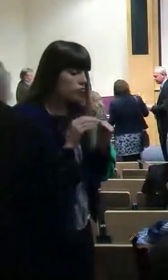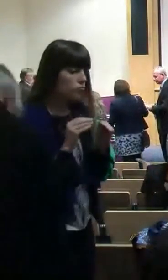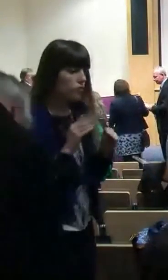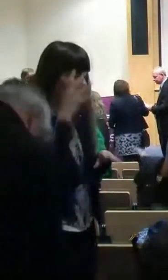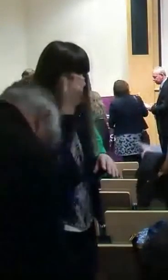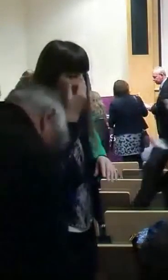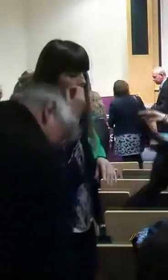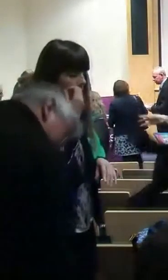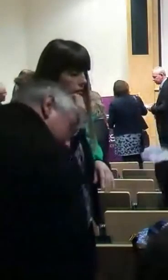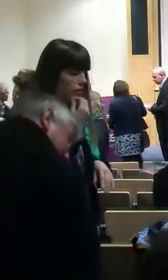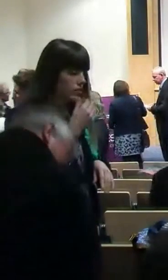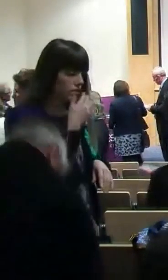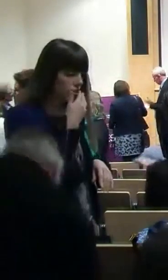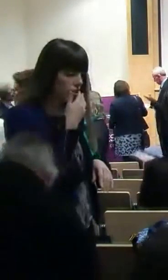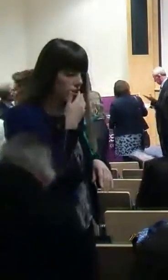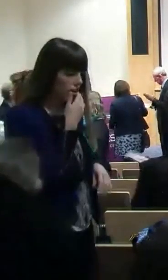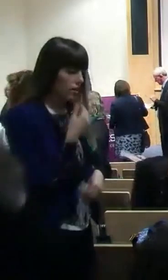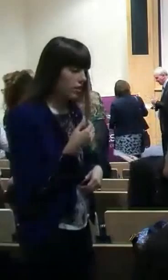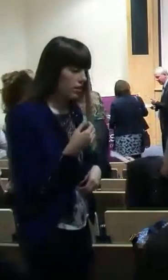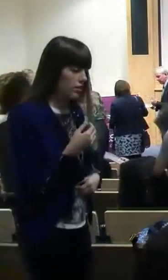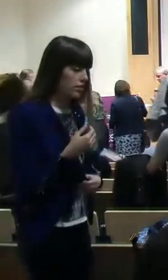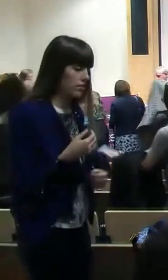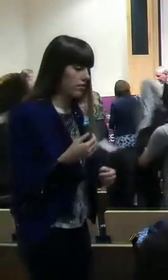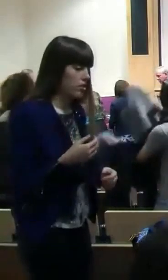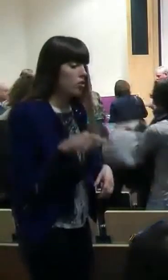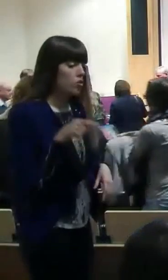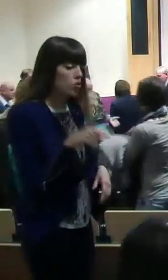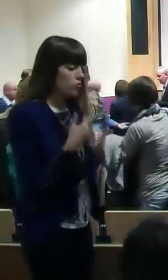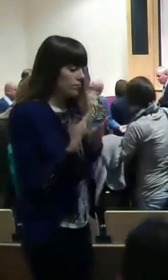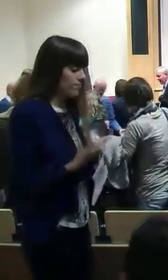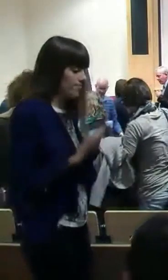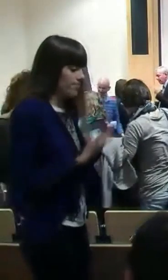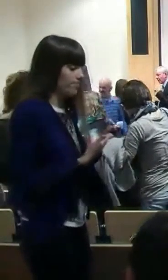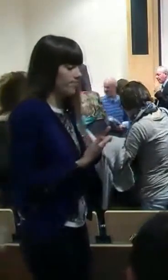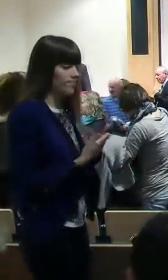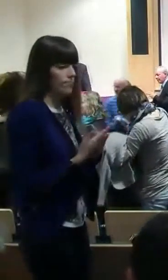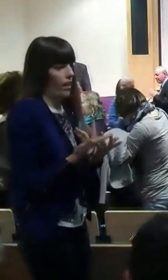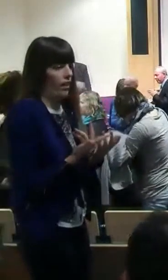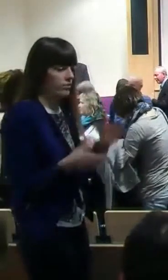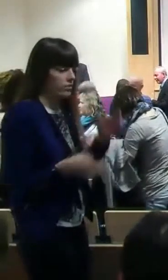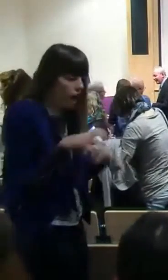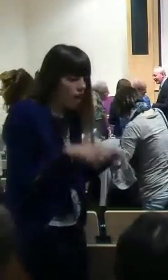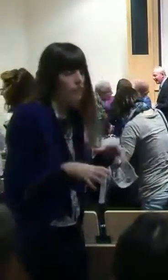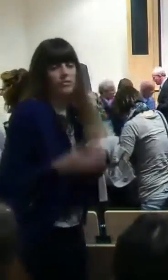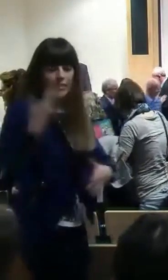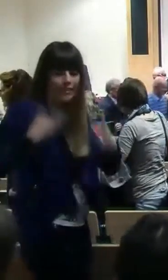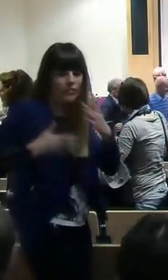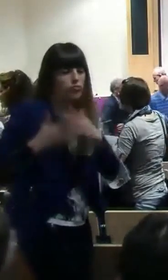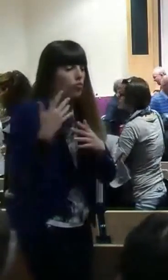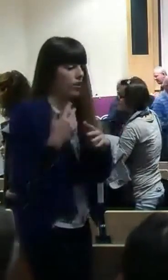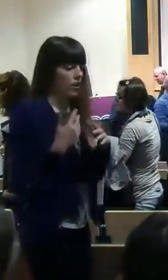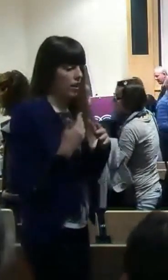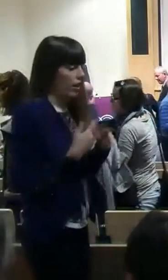Perfect. Good, good. So as you know, I obviously take a drink and stuff because I've been standing up the entire time, and feel free to take a seat whenever